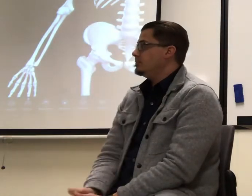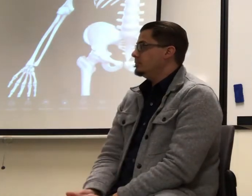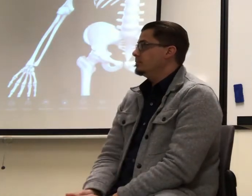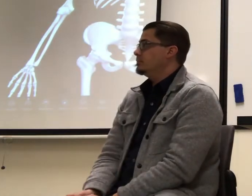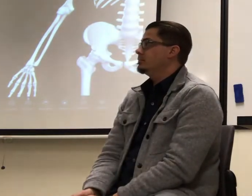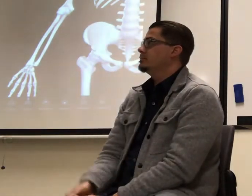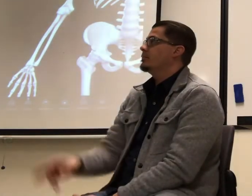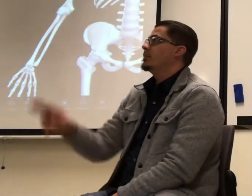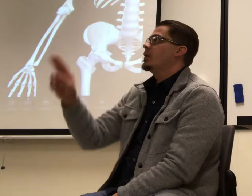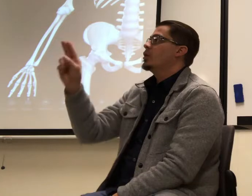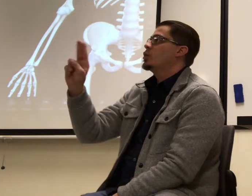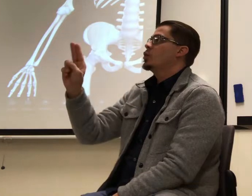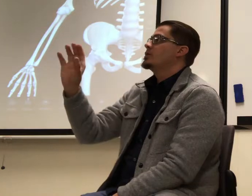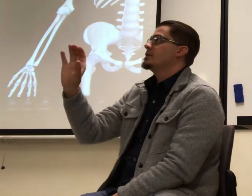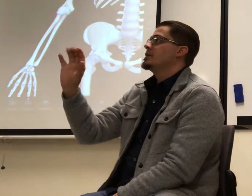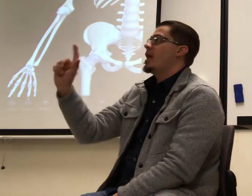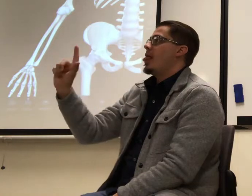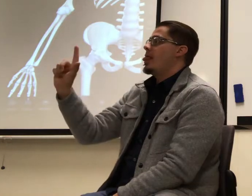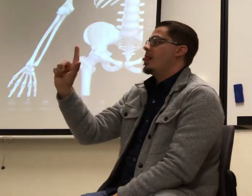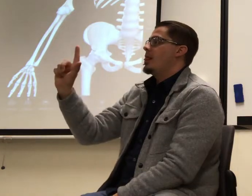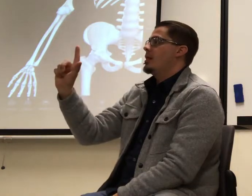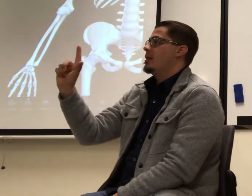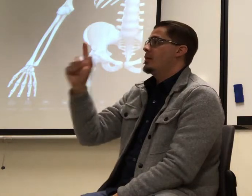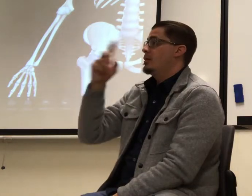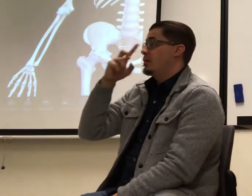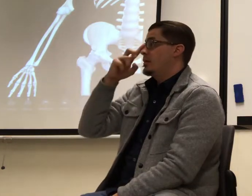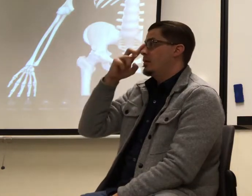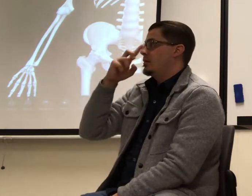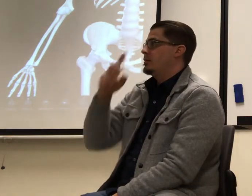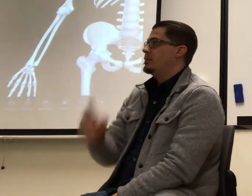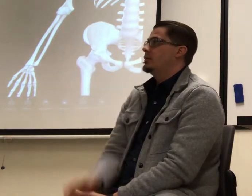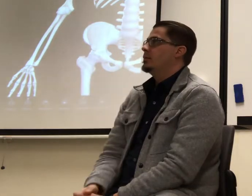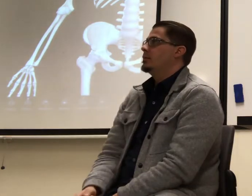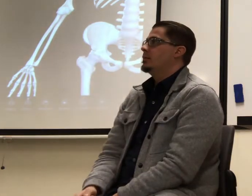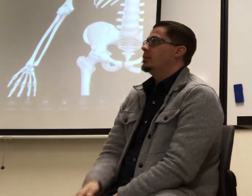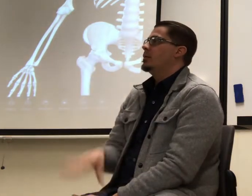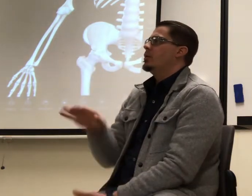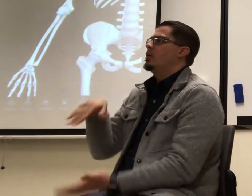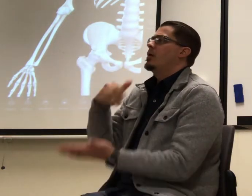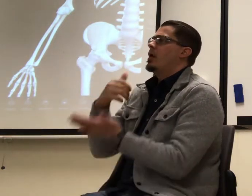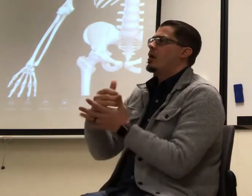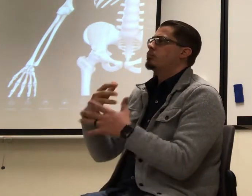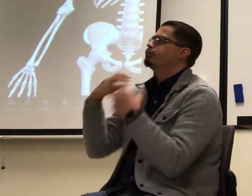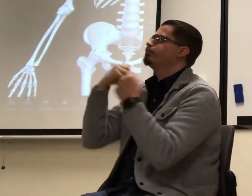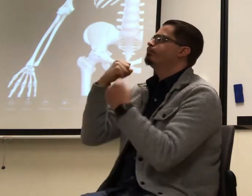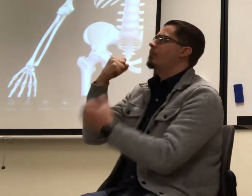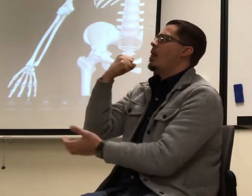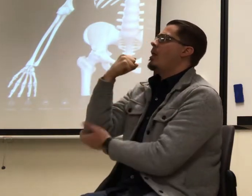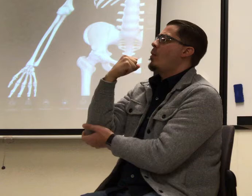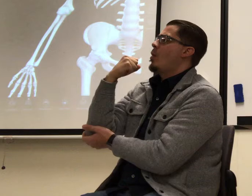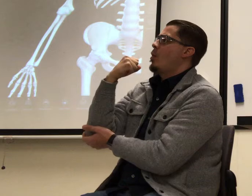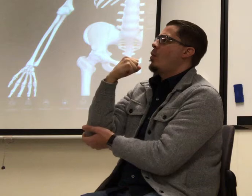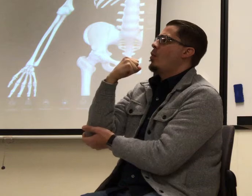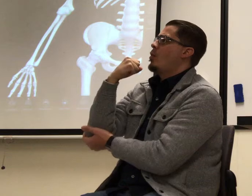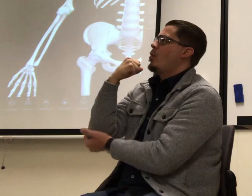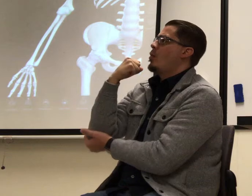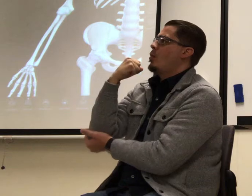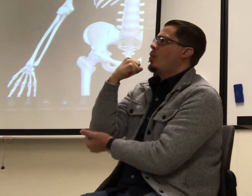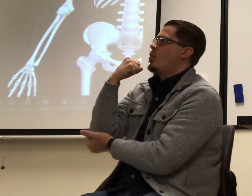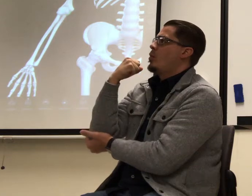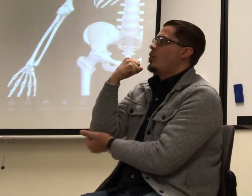UCL for short. Basically, it helps stabilize the elbow joint. It attaches from